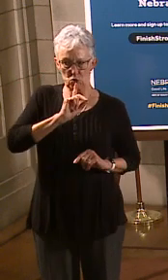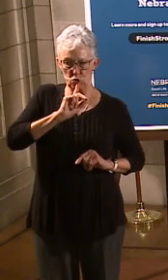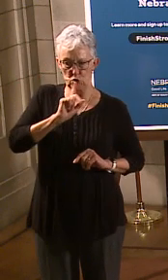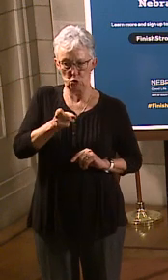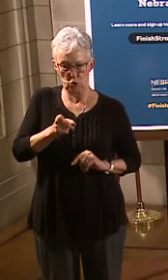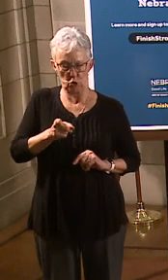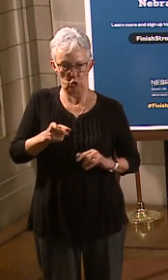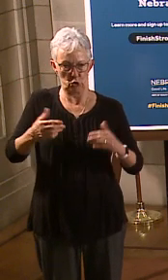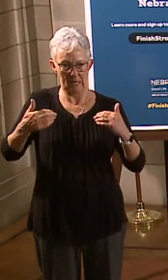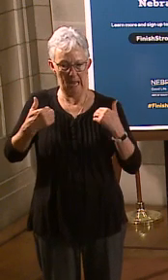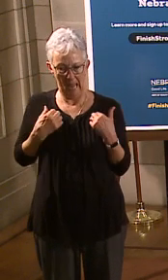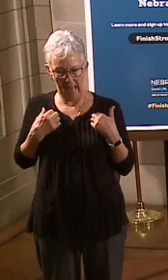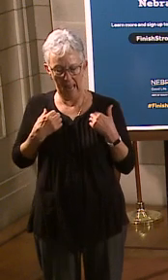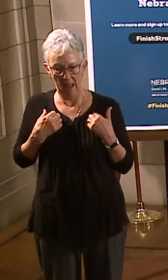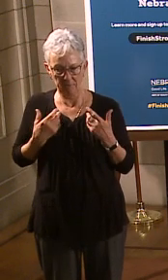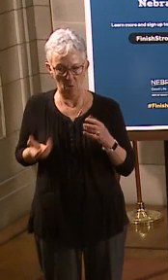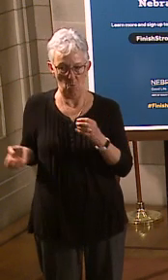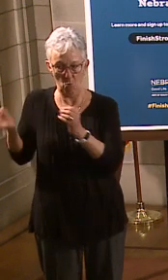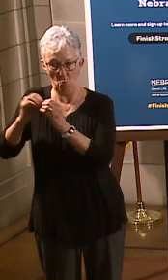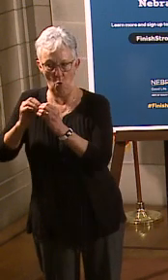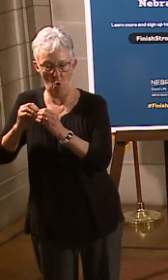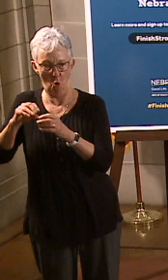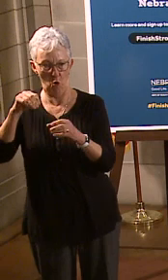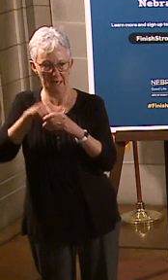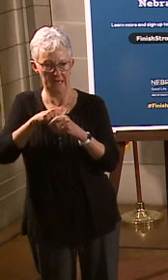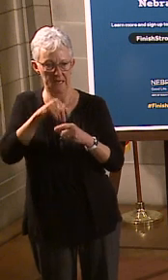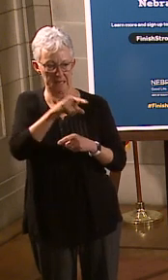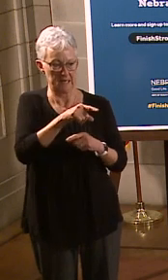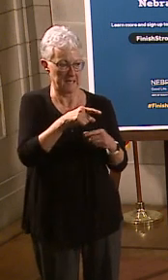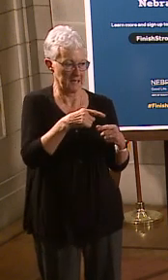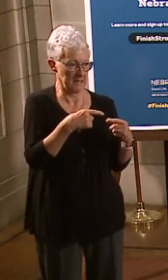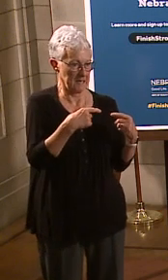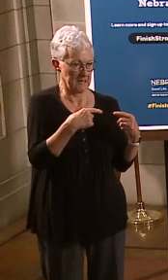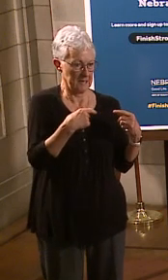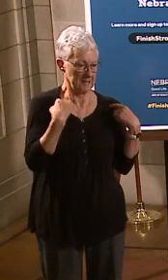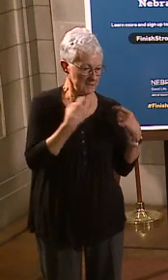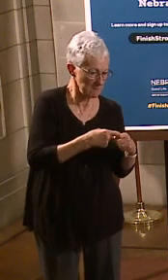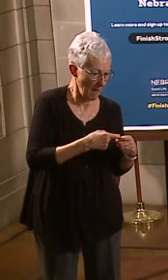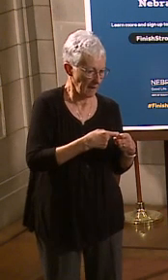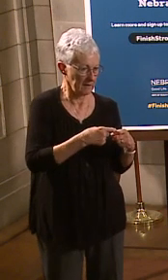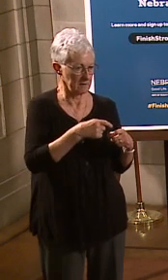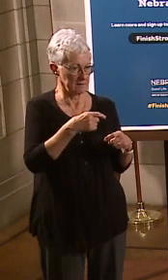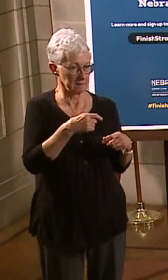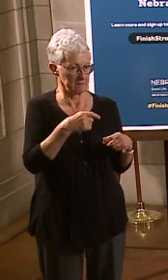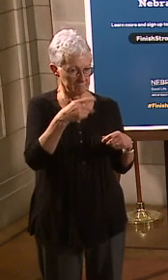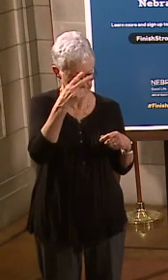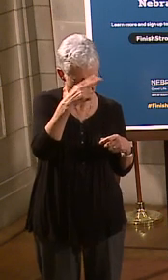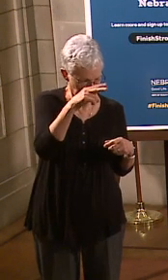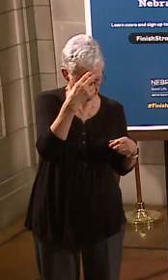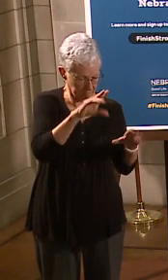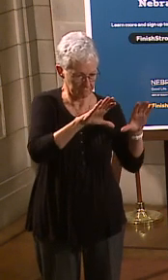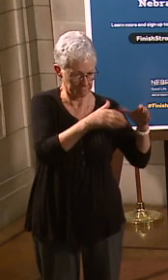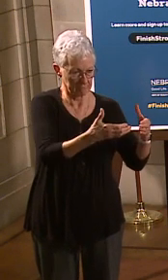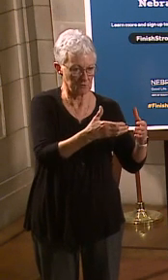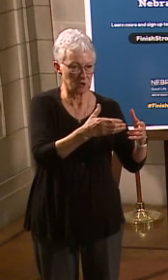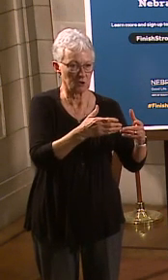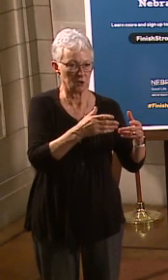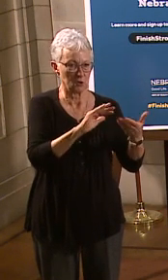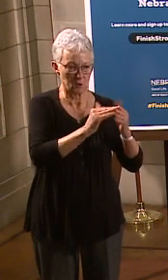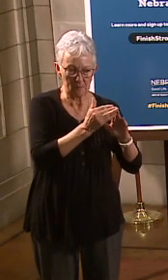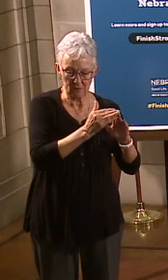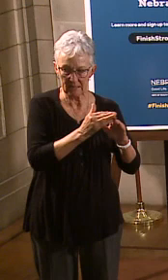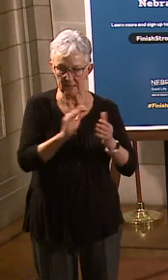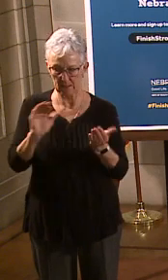there's vaccine hesitancy in general for all populations, Martha. And so that's what we're working to